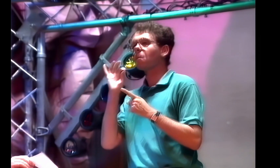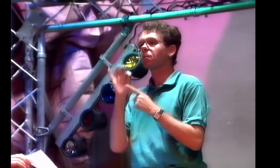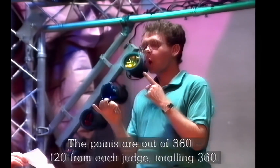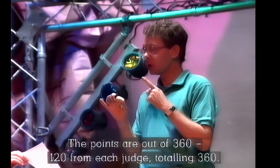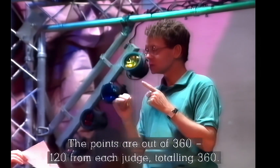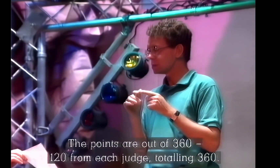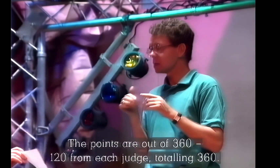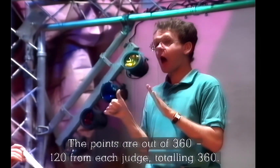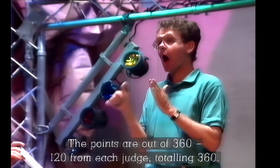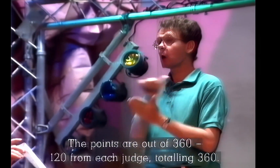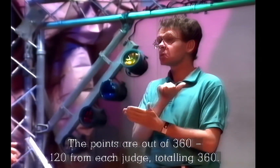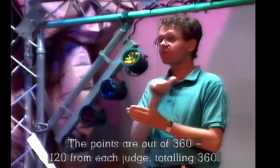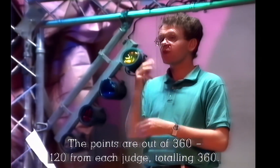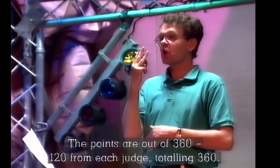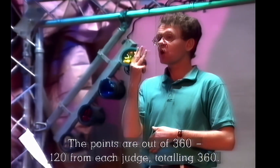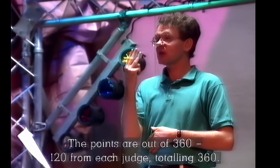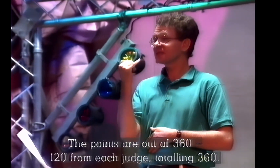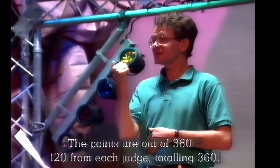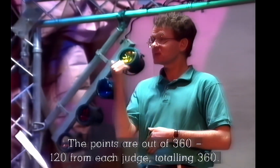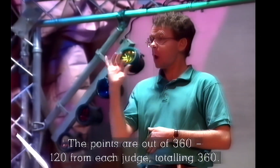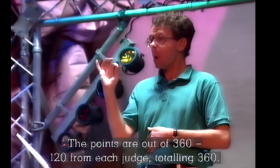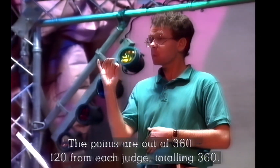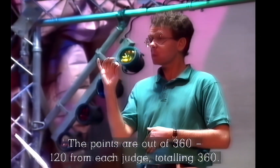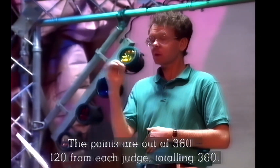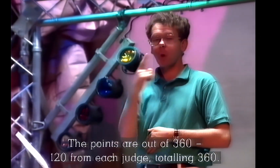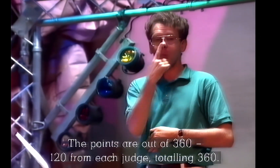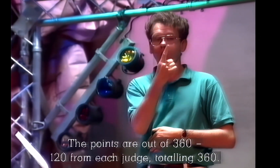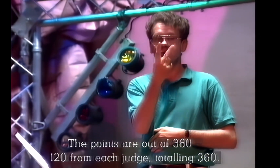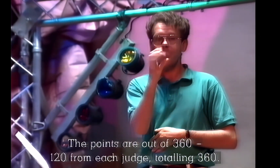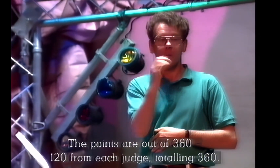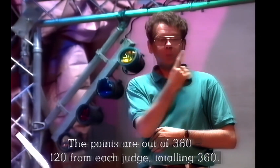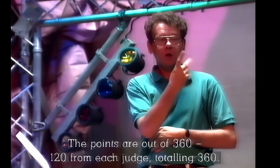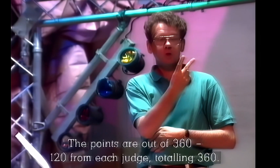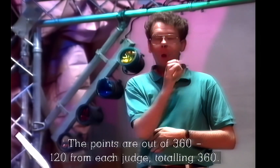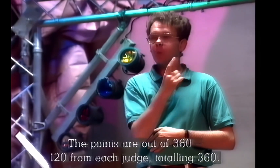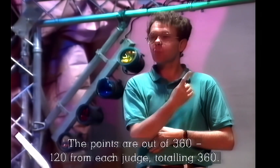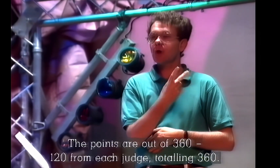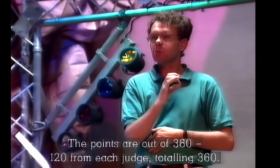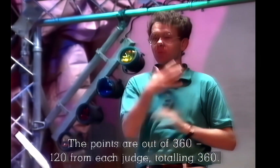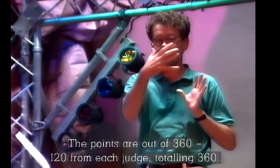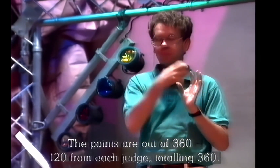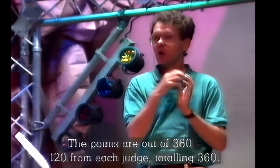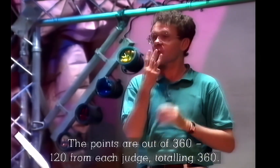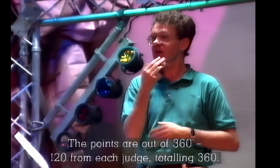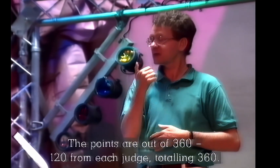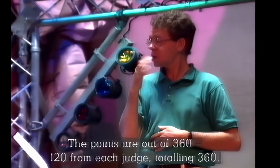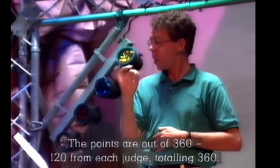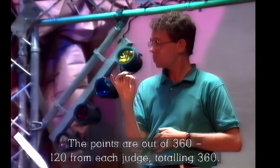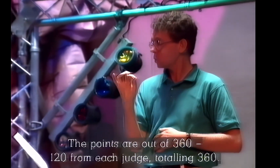Thank you. The points are out of 360. There's 120 from each judge, which is a total